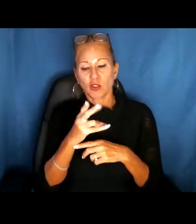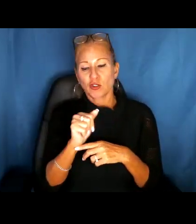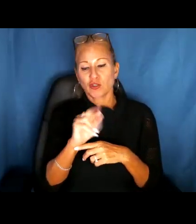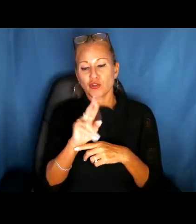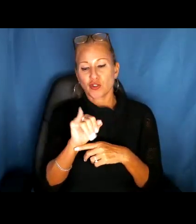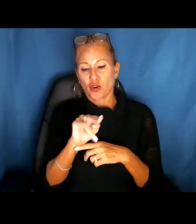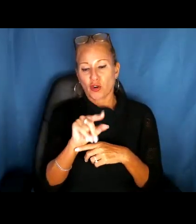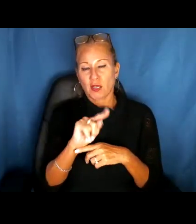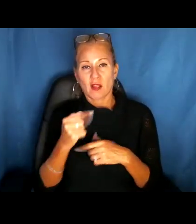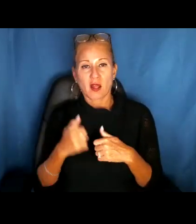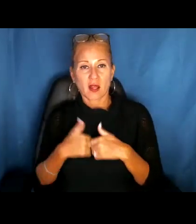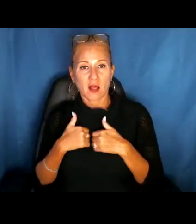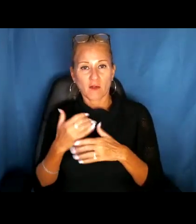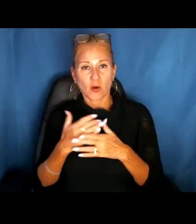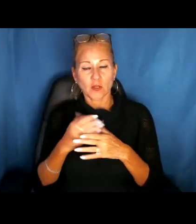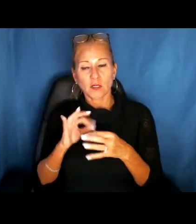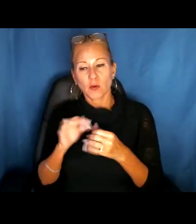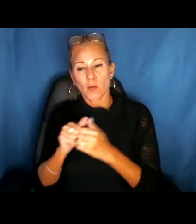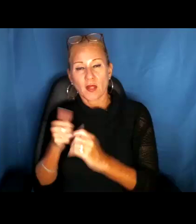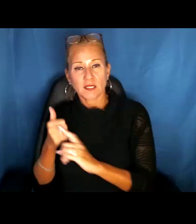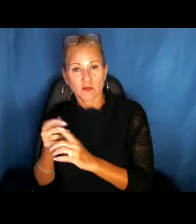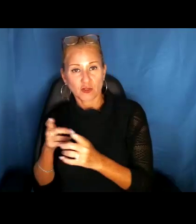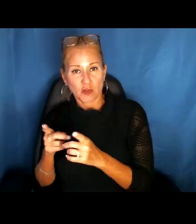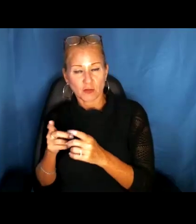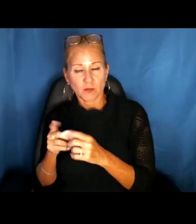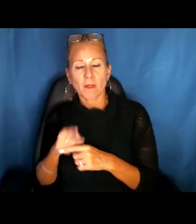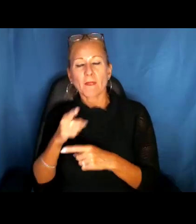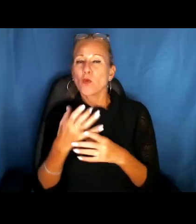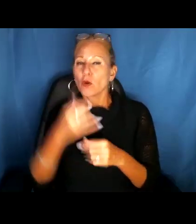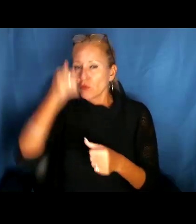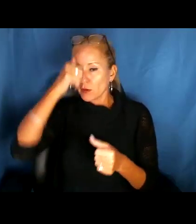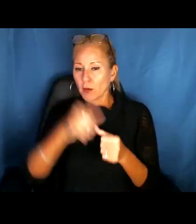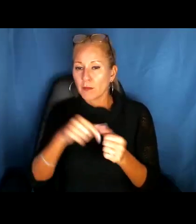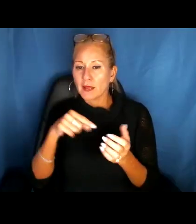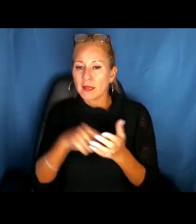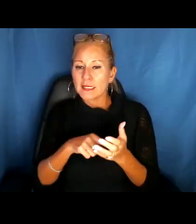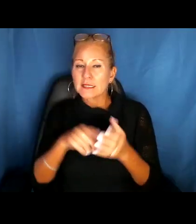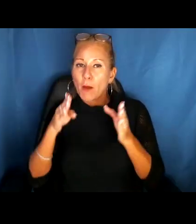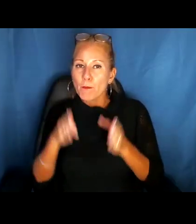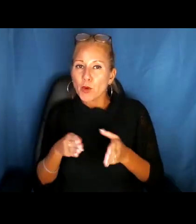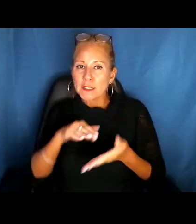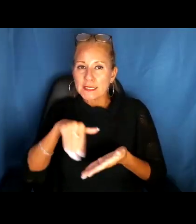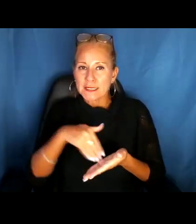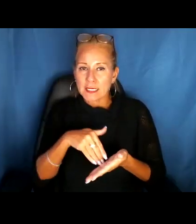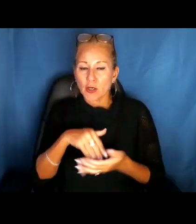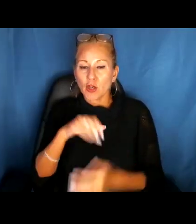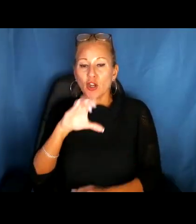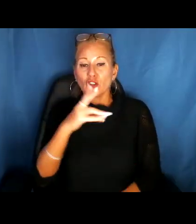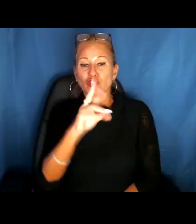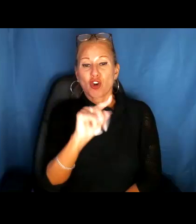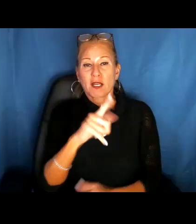far as self-direction goes. You want to remember that this is person-centered, and charting the life